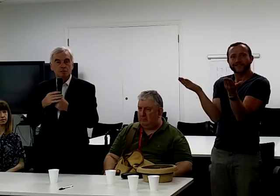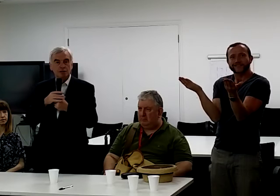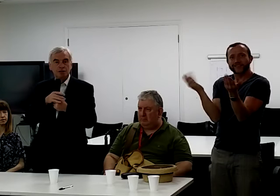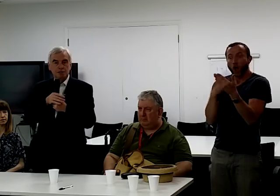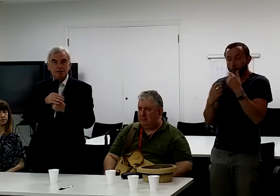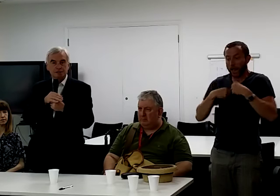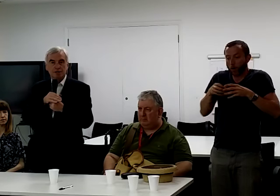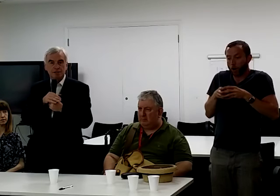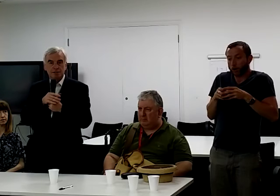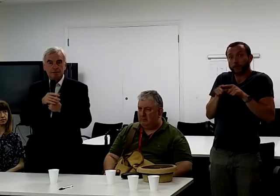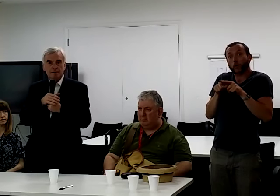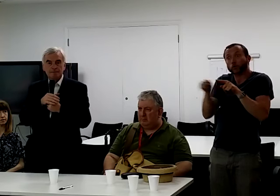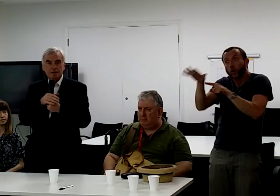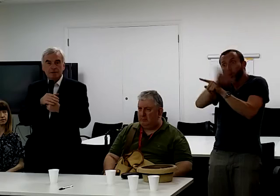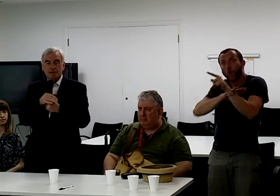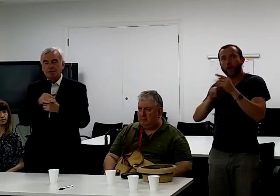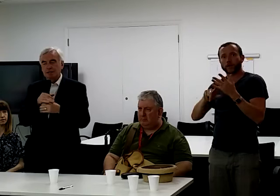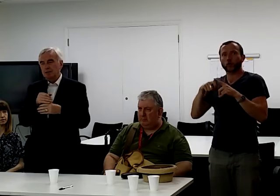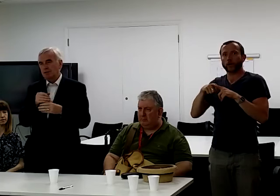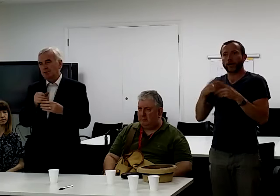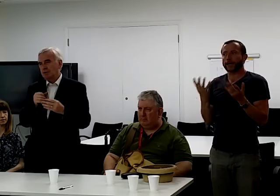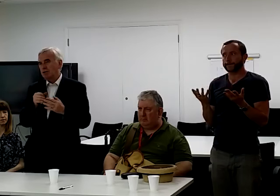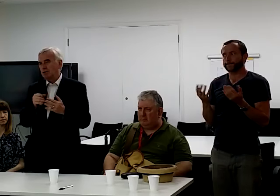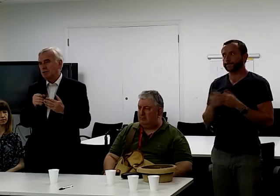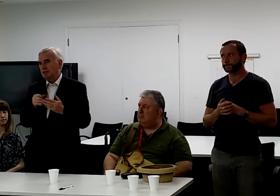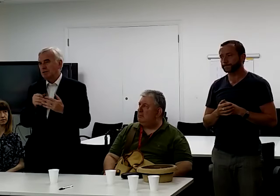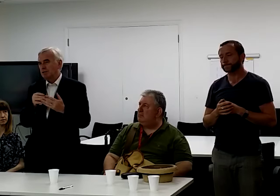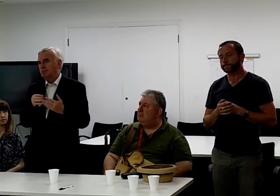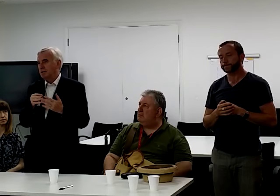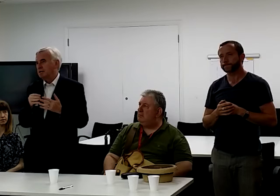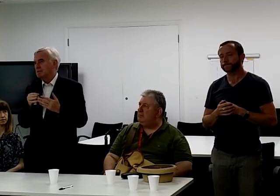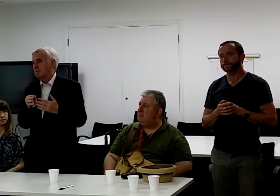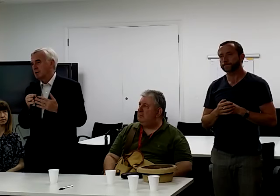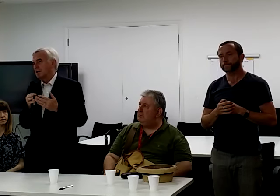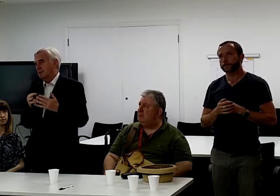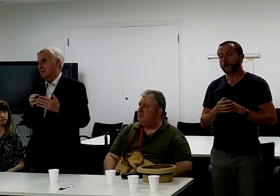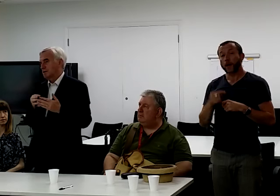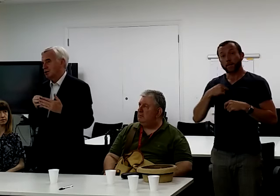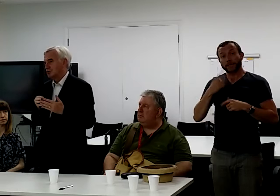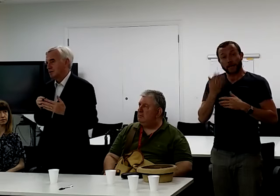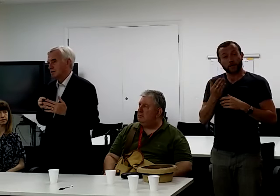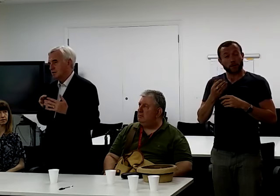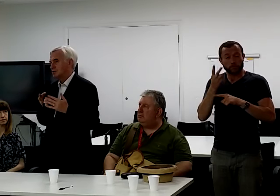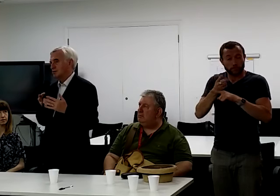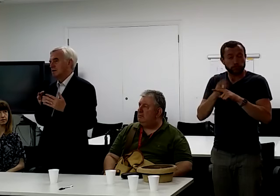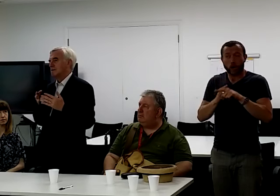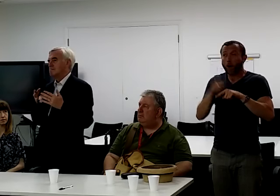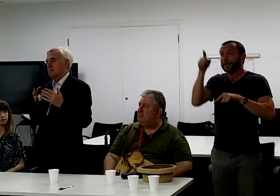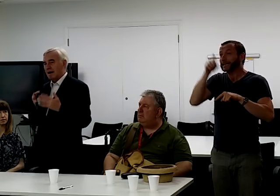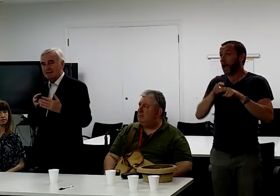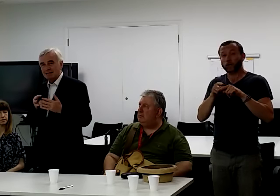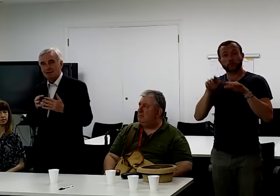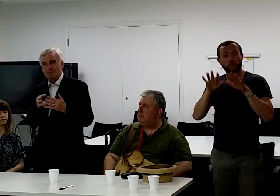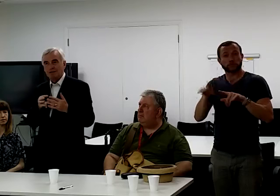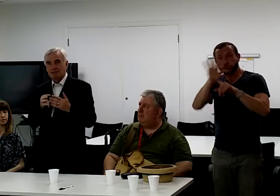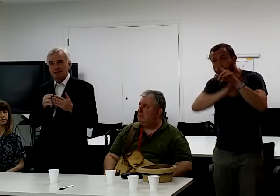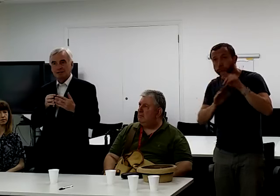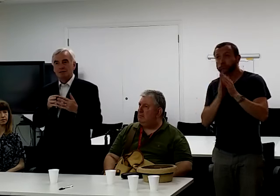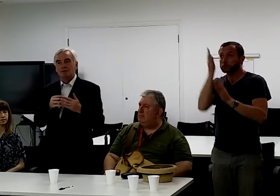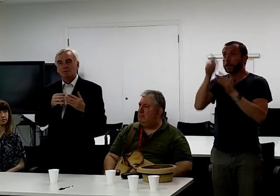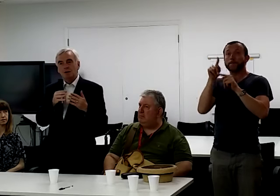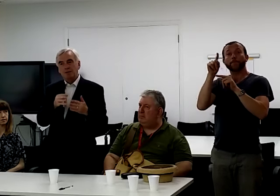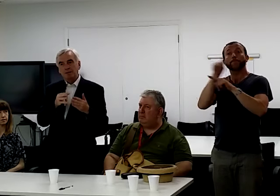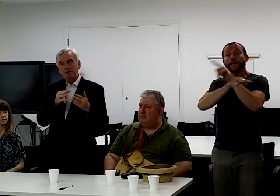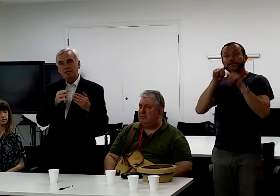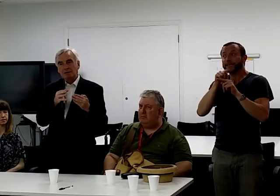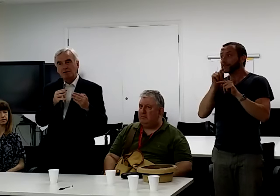also within our society. And I tell you what's been good, I've been doing meetings up and down the country, literally packed out